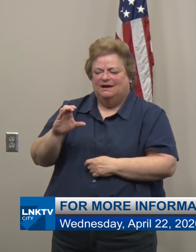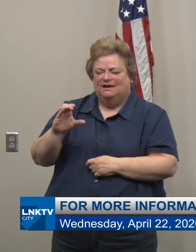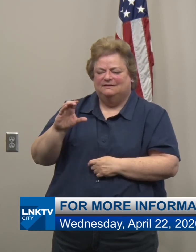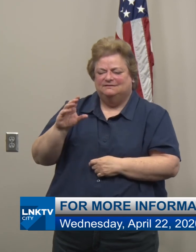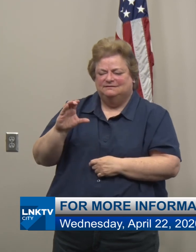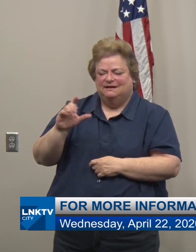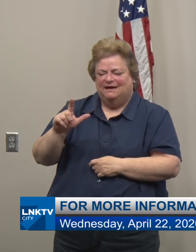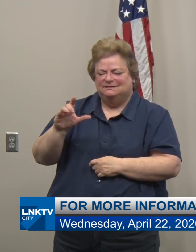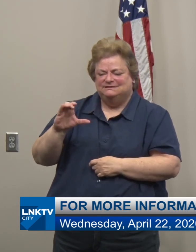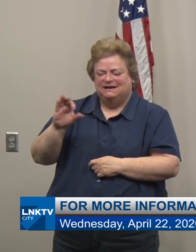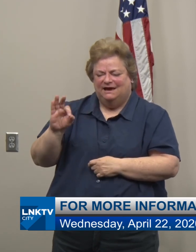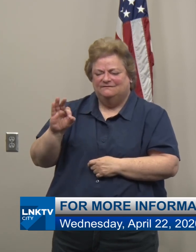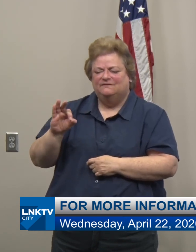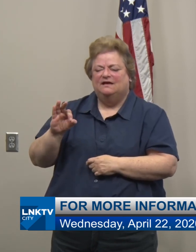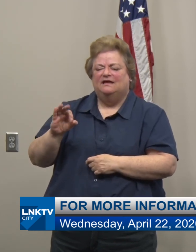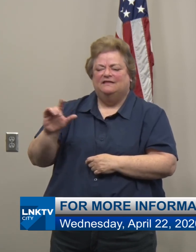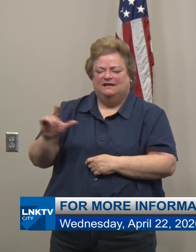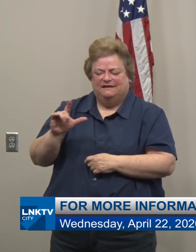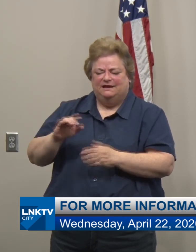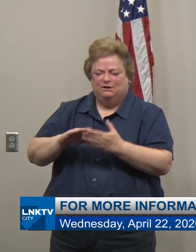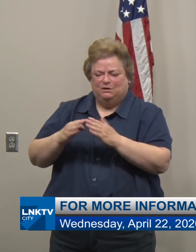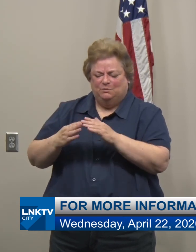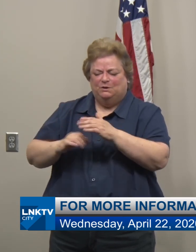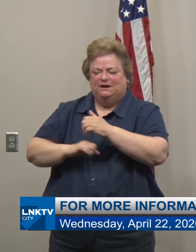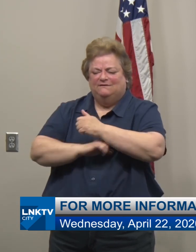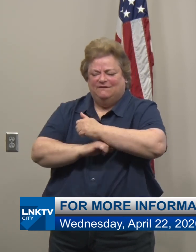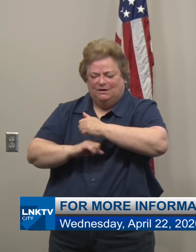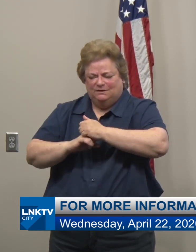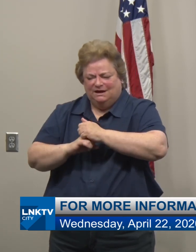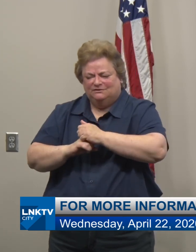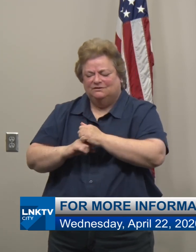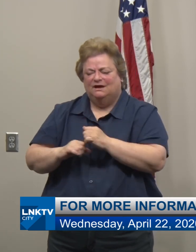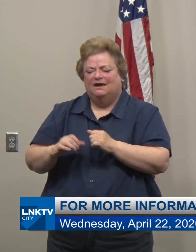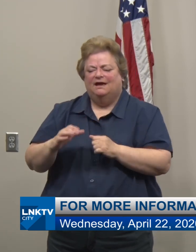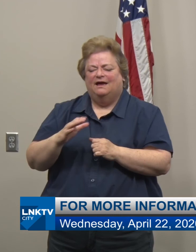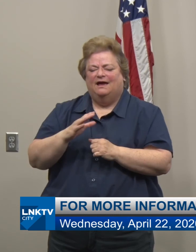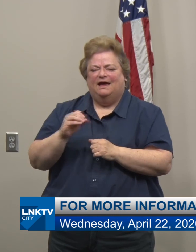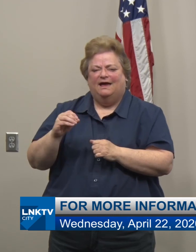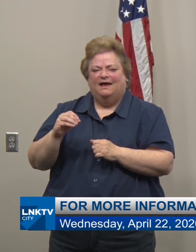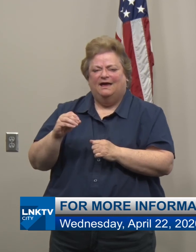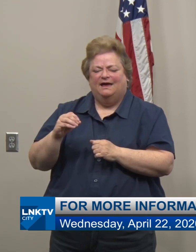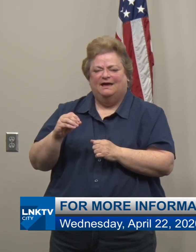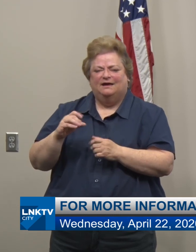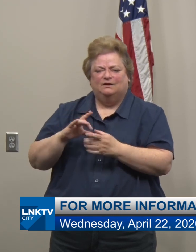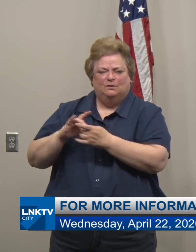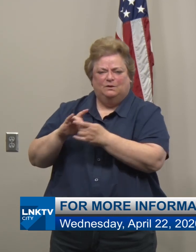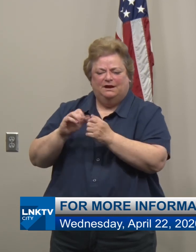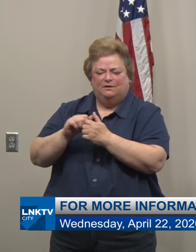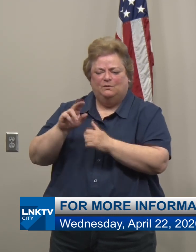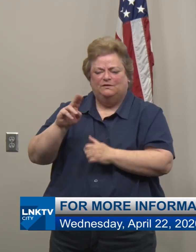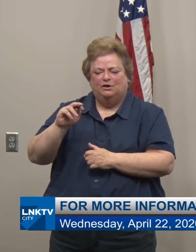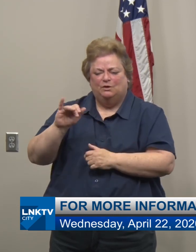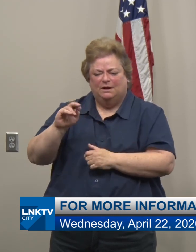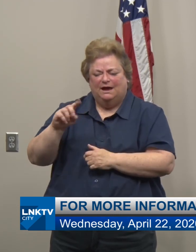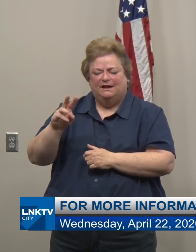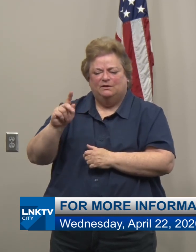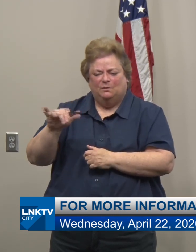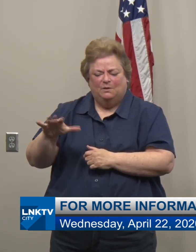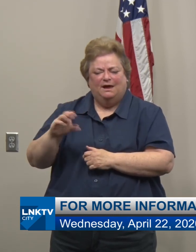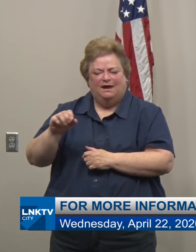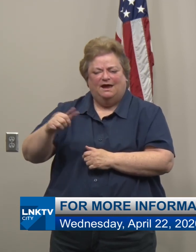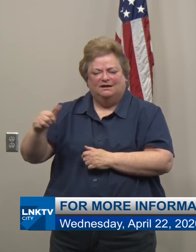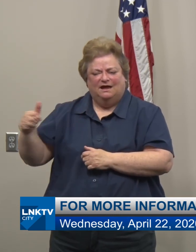being hosted by the Lincoln Community Foundation. We're partnered with the Community Health Endowment and the United Way, among others, and